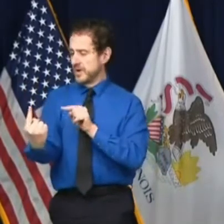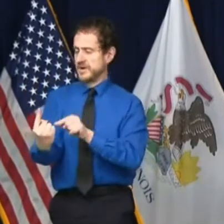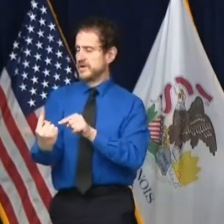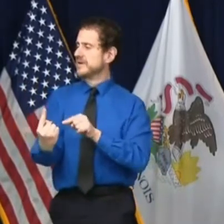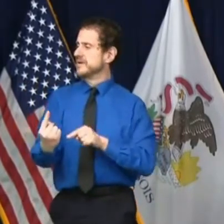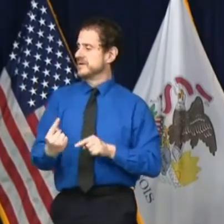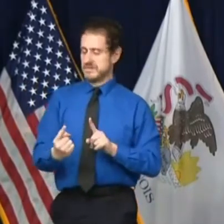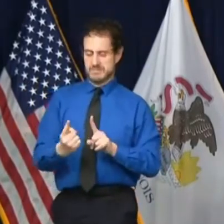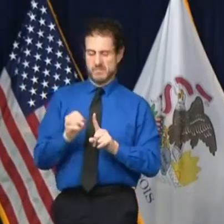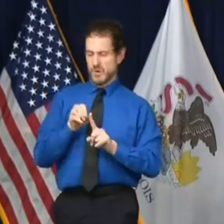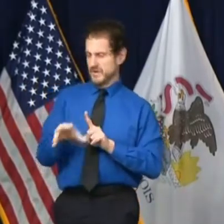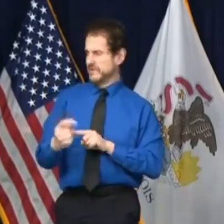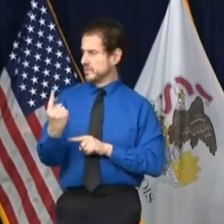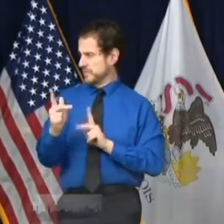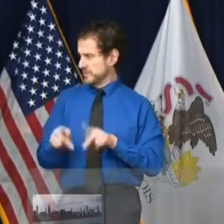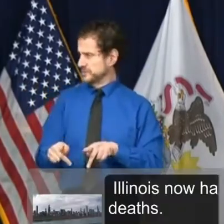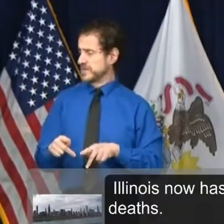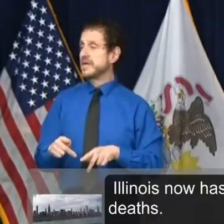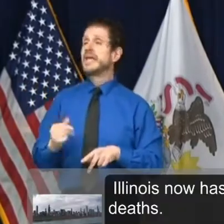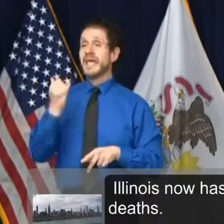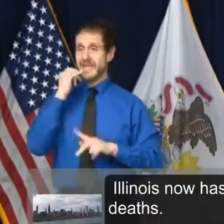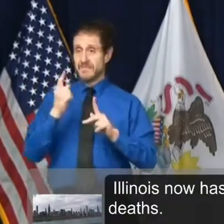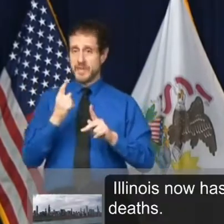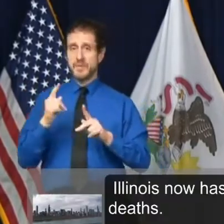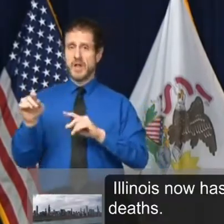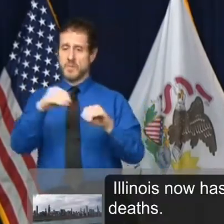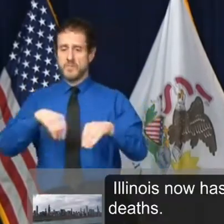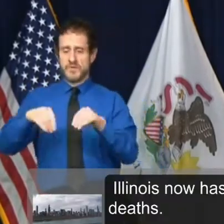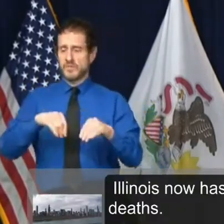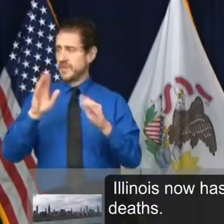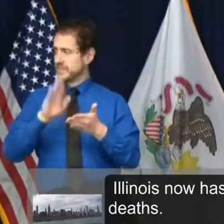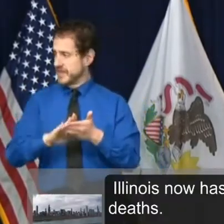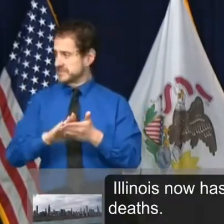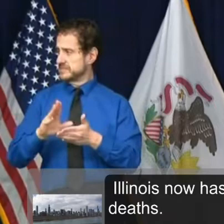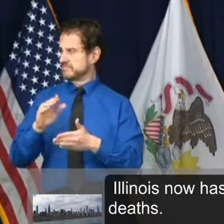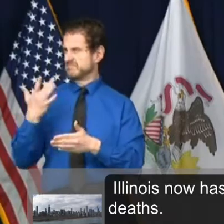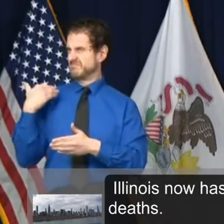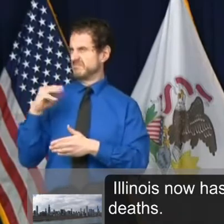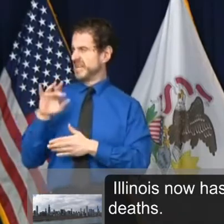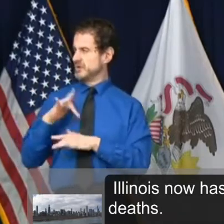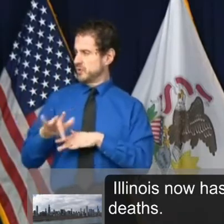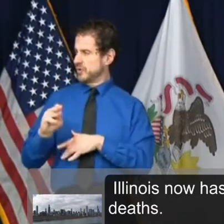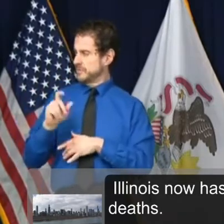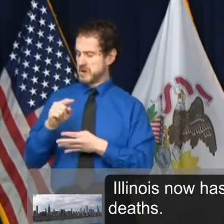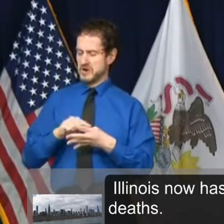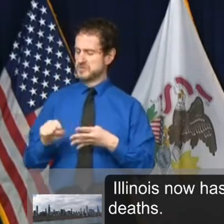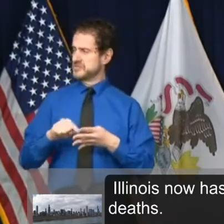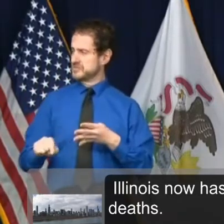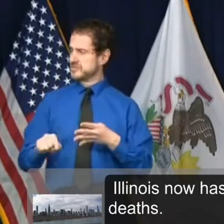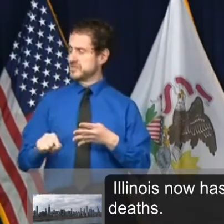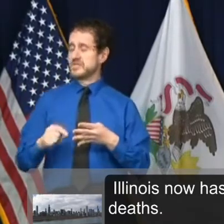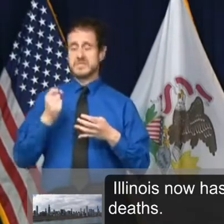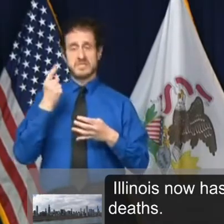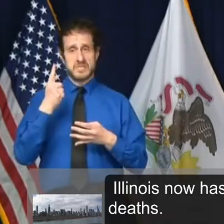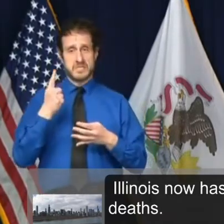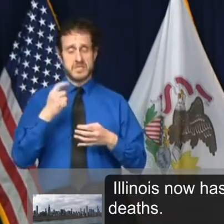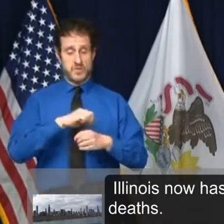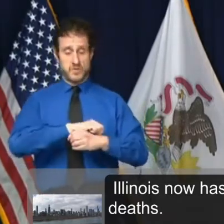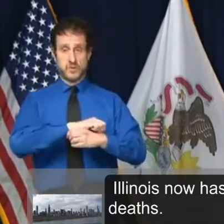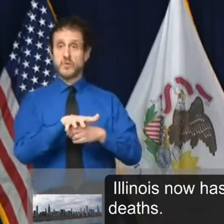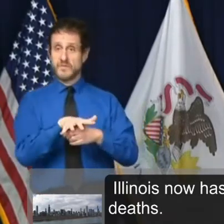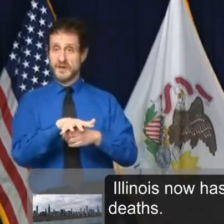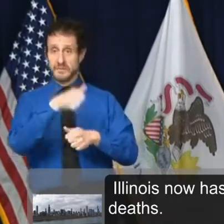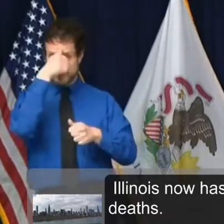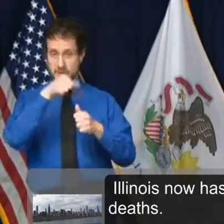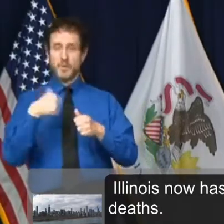or people are being less mobile, let's say in early March, I'd just point out that the news about coronavirus was out there.